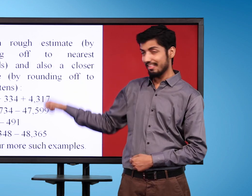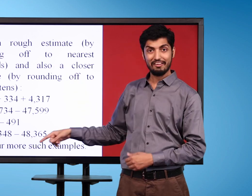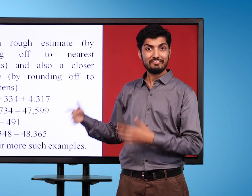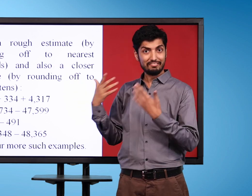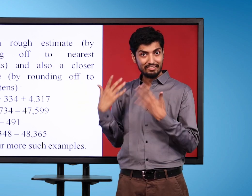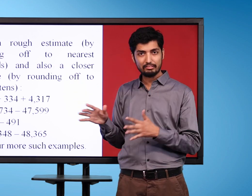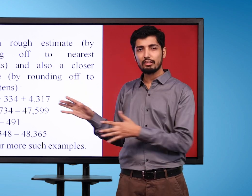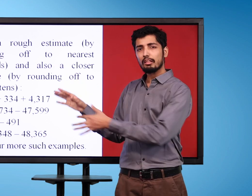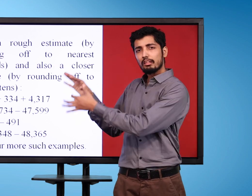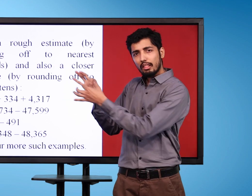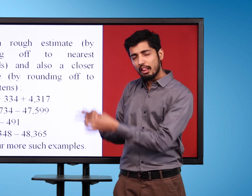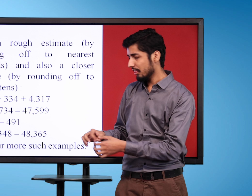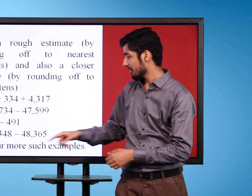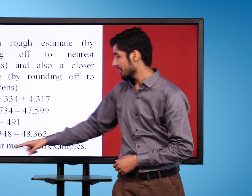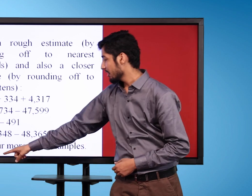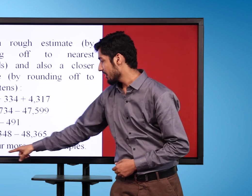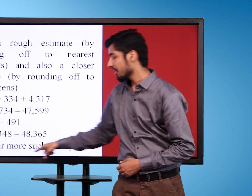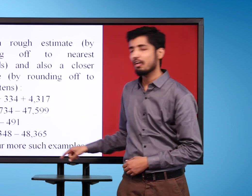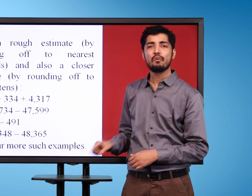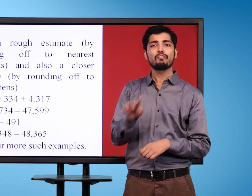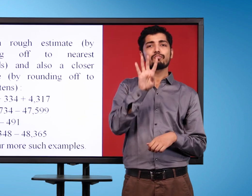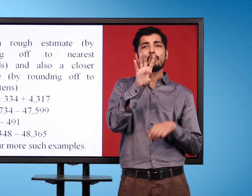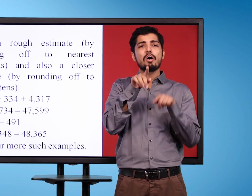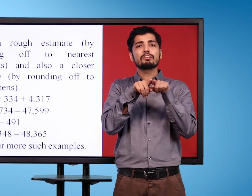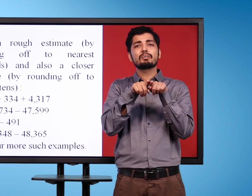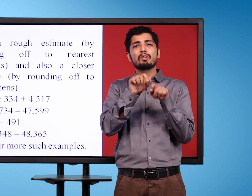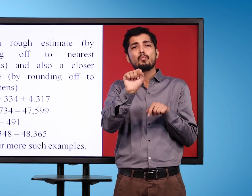Make 4 more such examples.